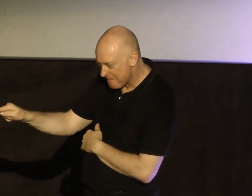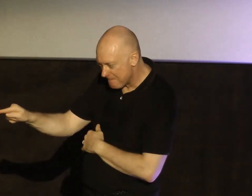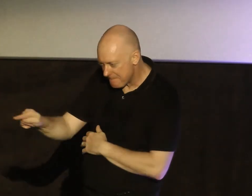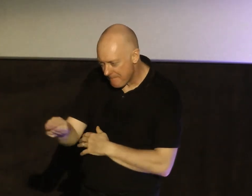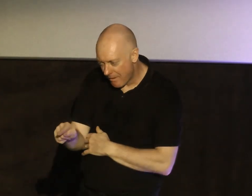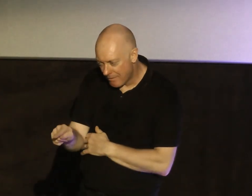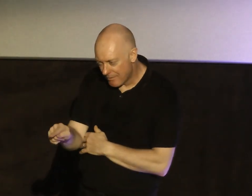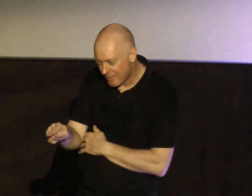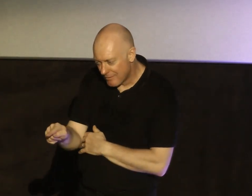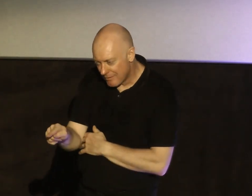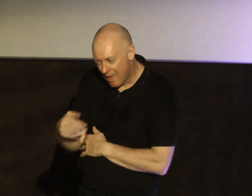they really changed?